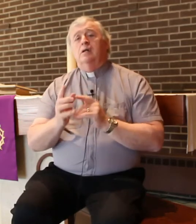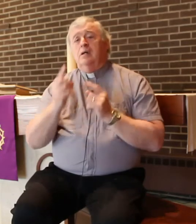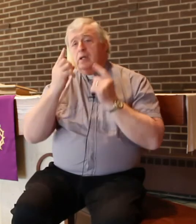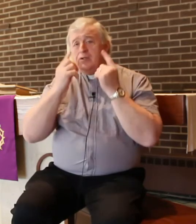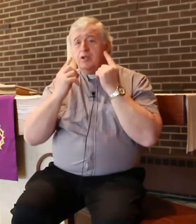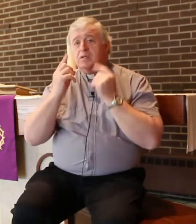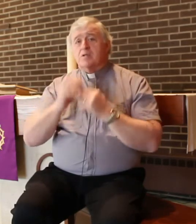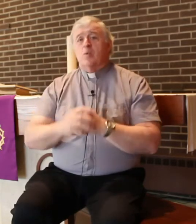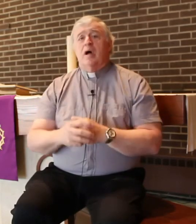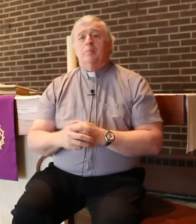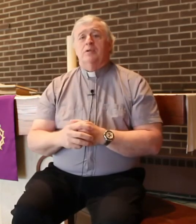and Jesus wept.